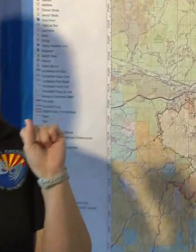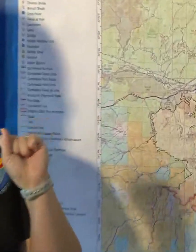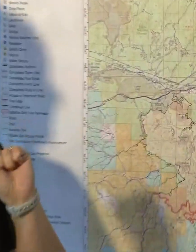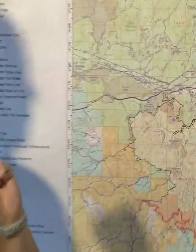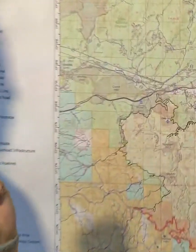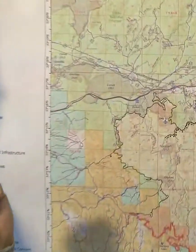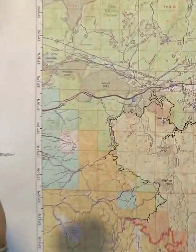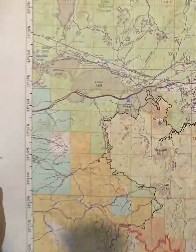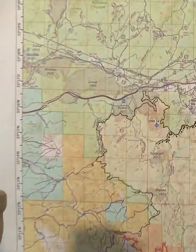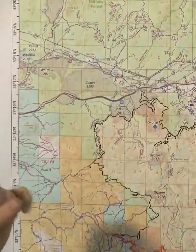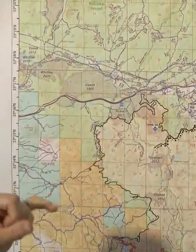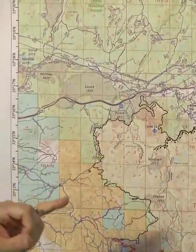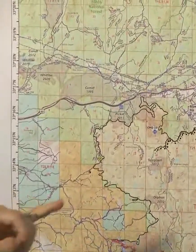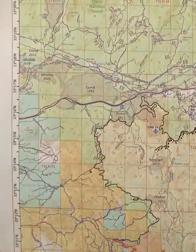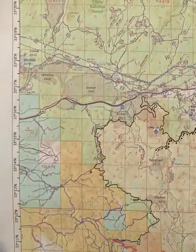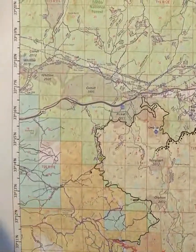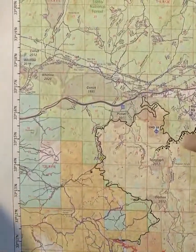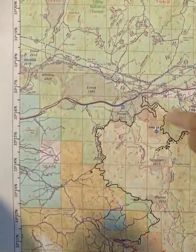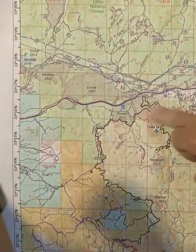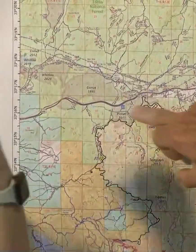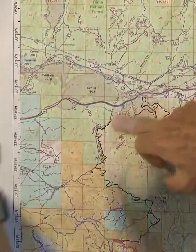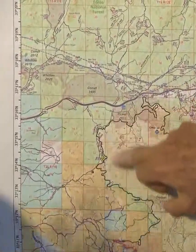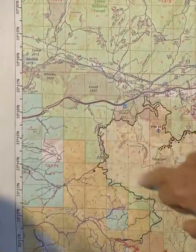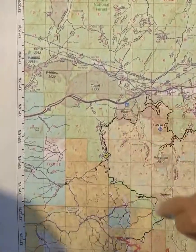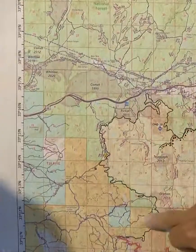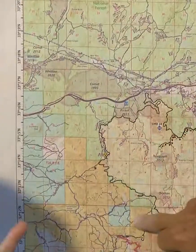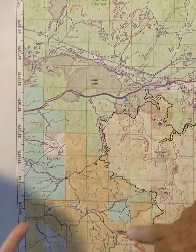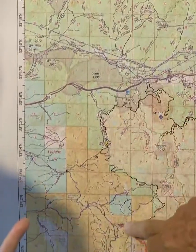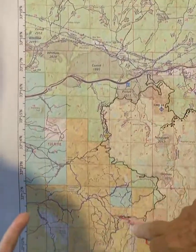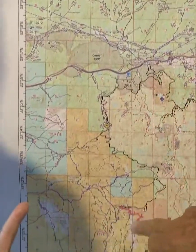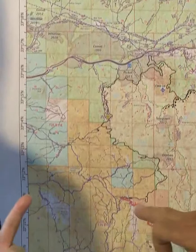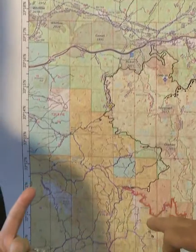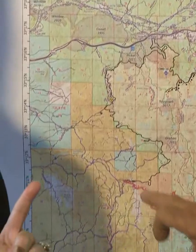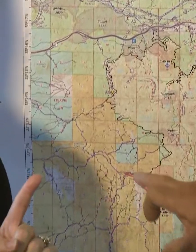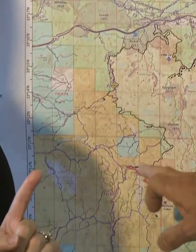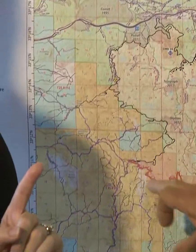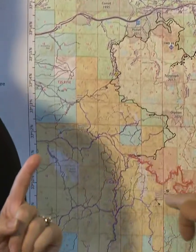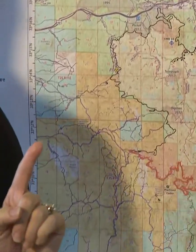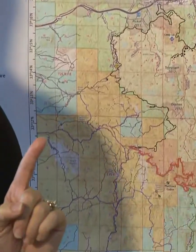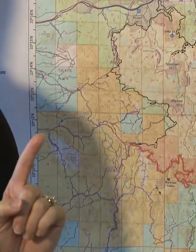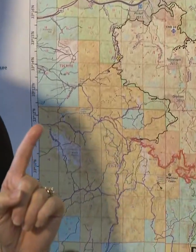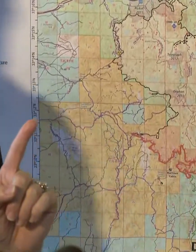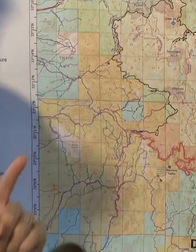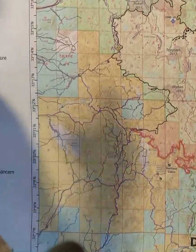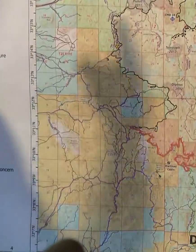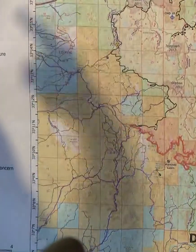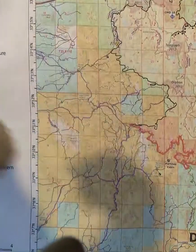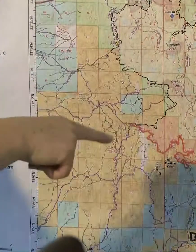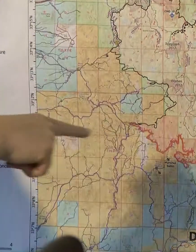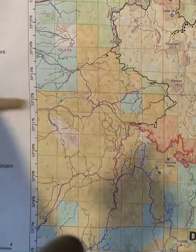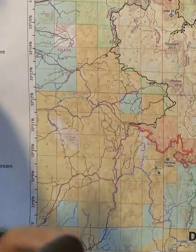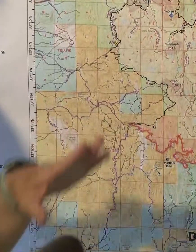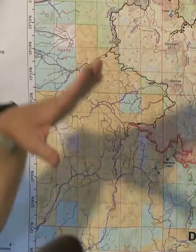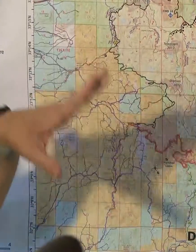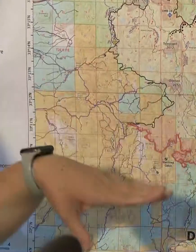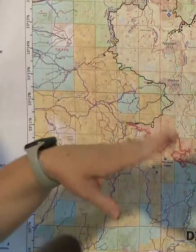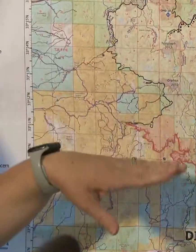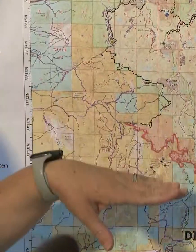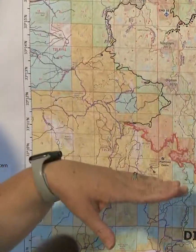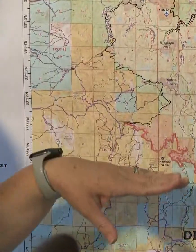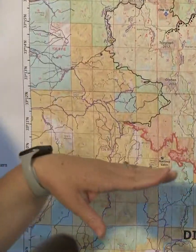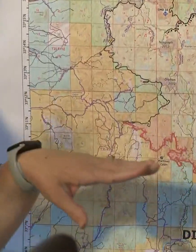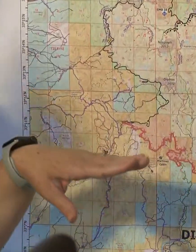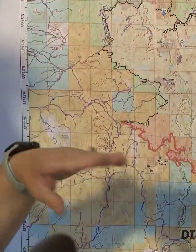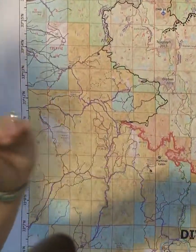about the Apache Peak area and then goes on around to the southwest. This area in here is pretty much untreated line, but it really hasn't